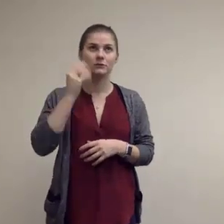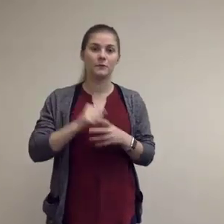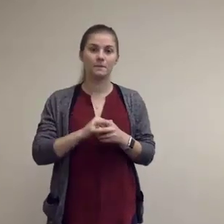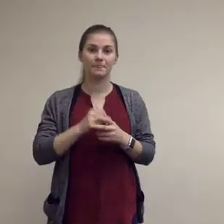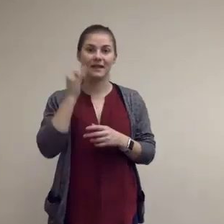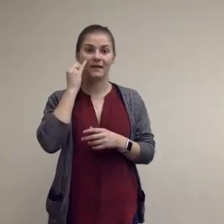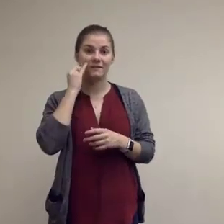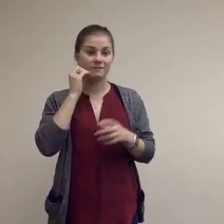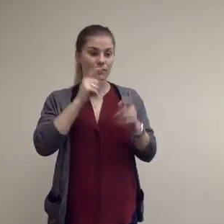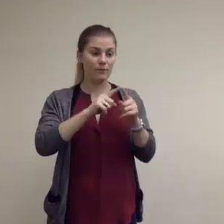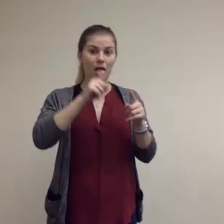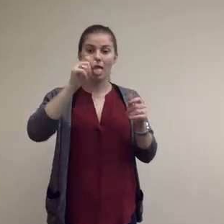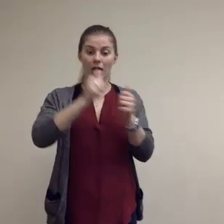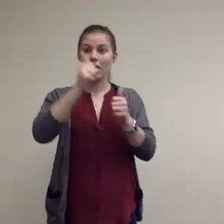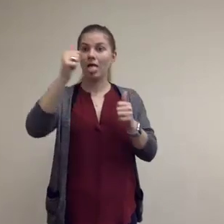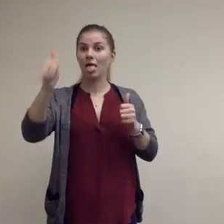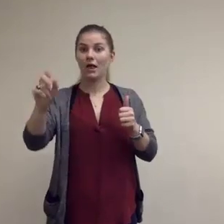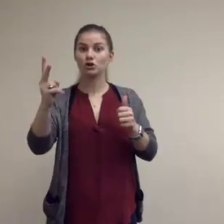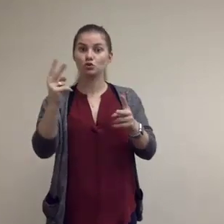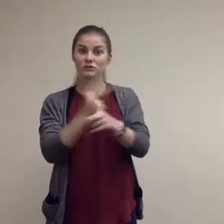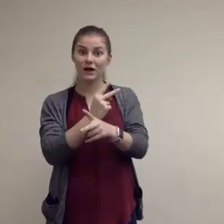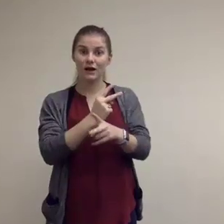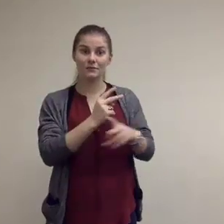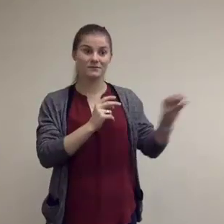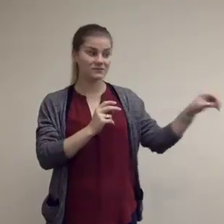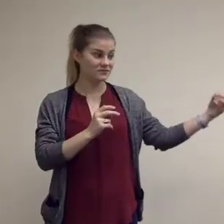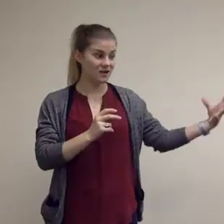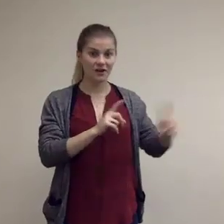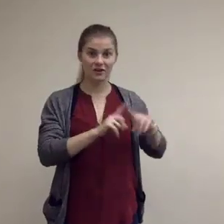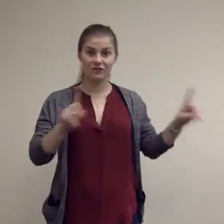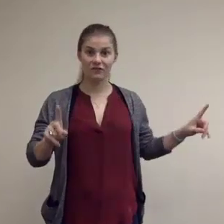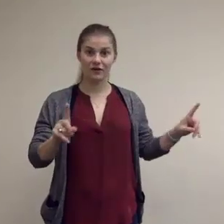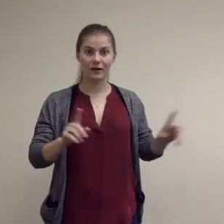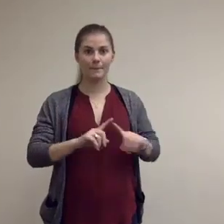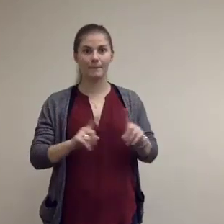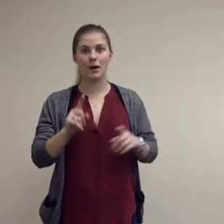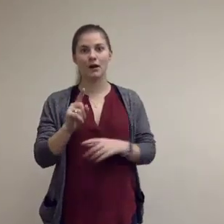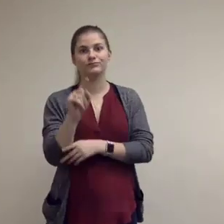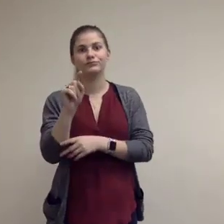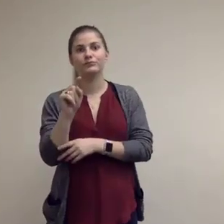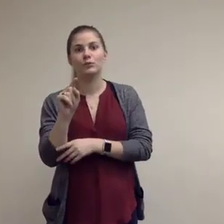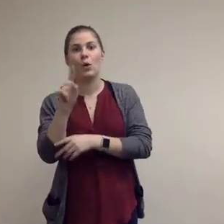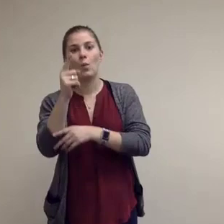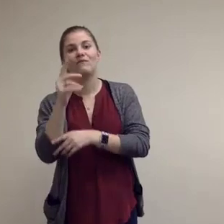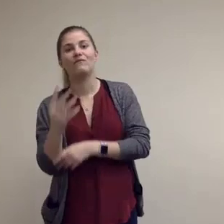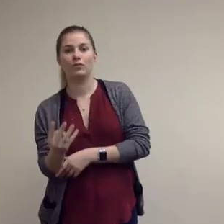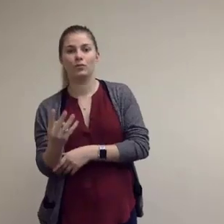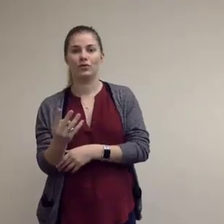pull. So it's many thousands of times the distance of our sun. And so the gravitational pull